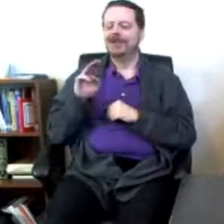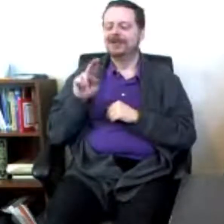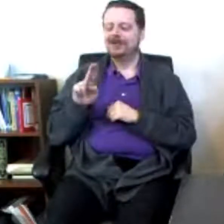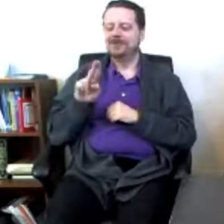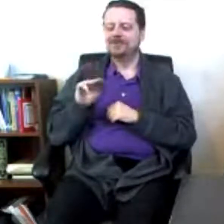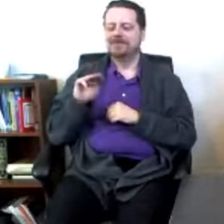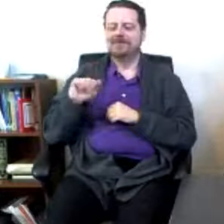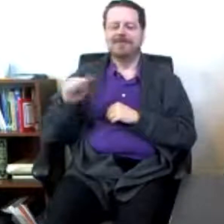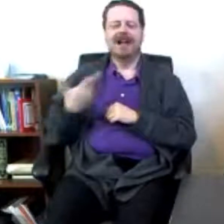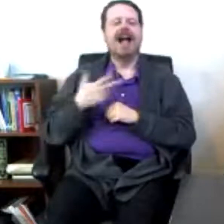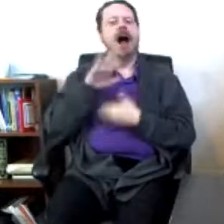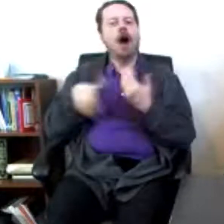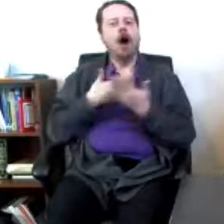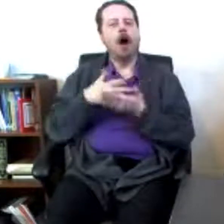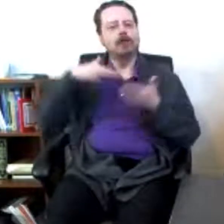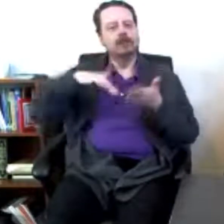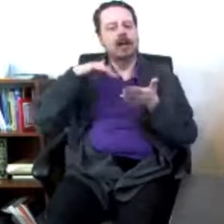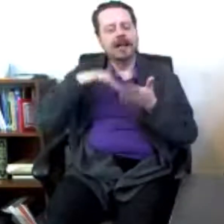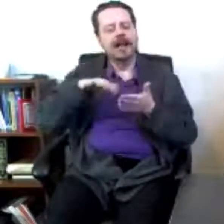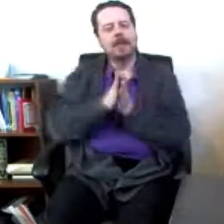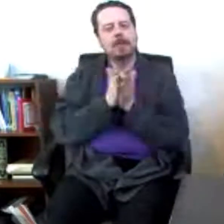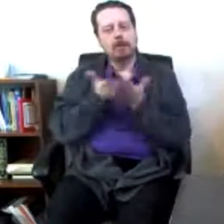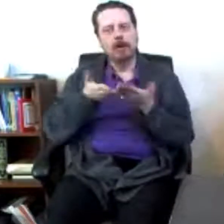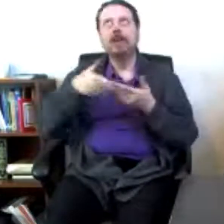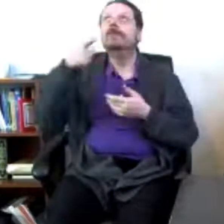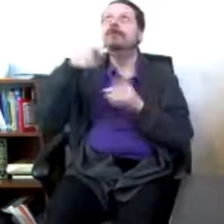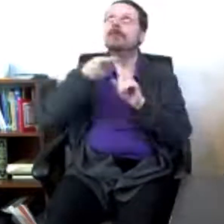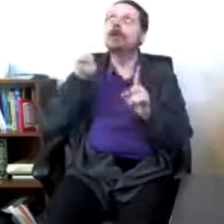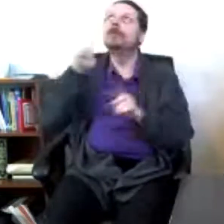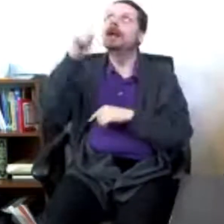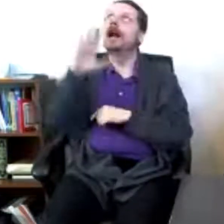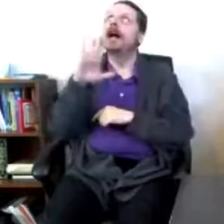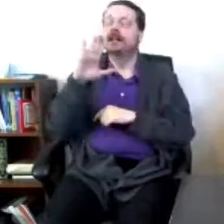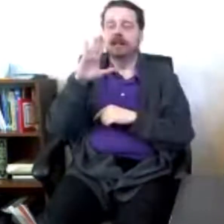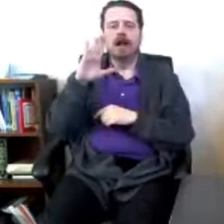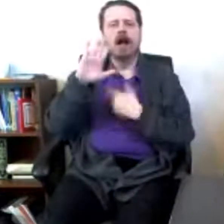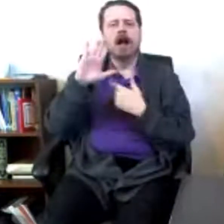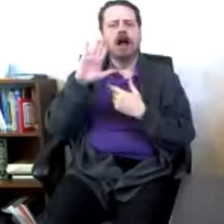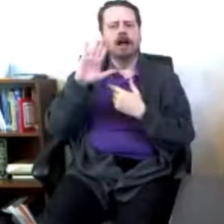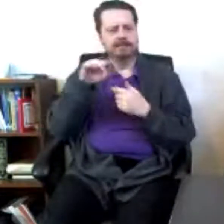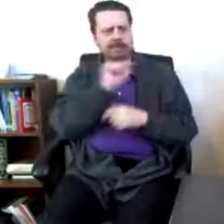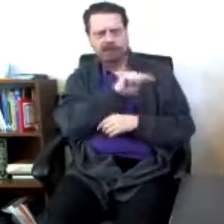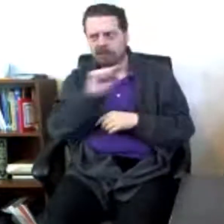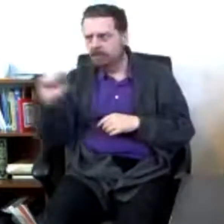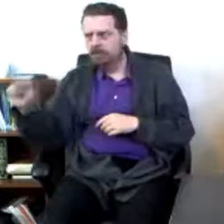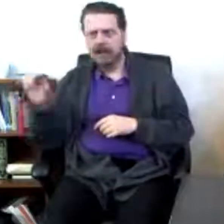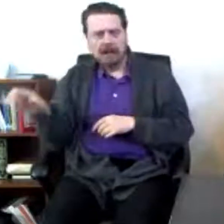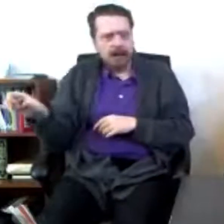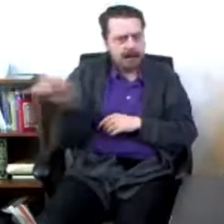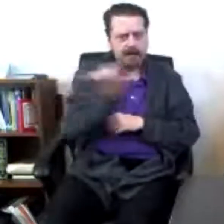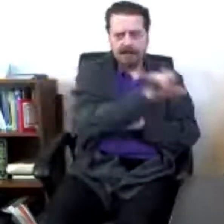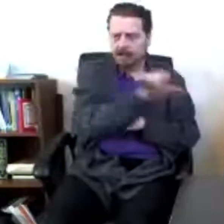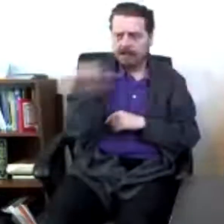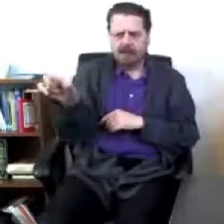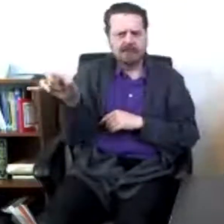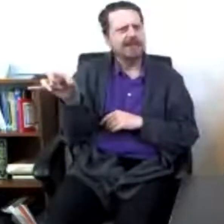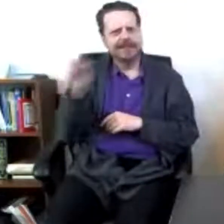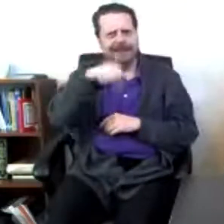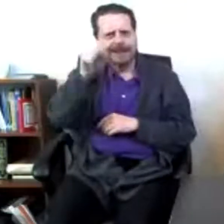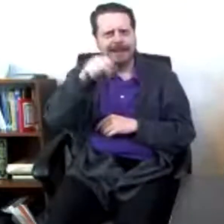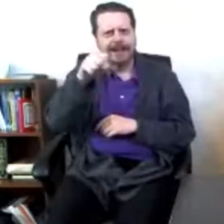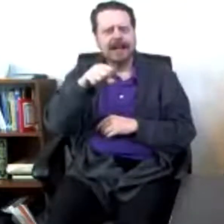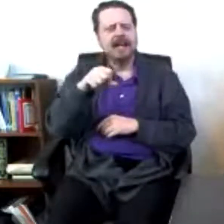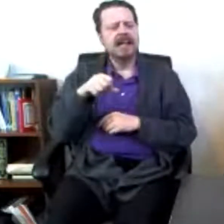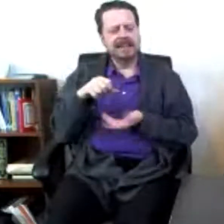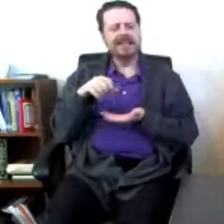study and follow the book of God. And as such, they have so much in common that makes them